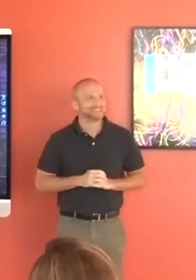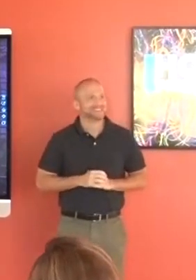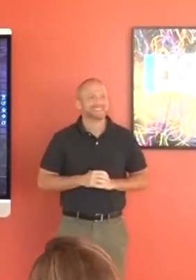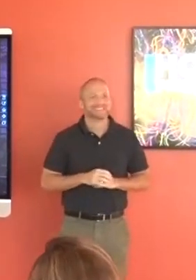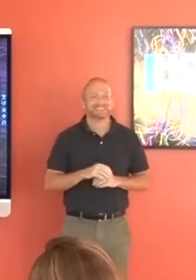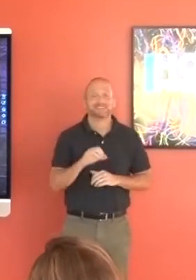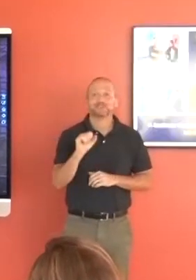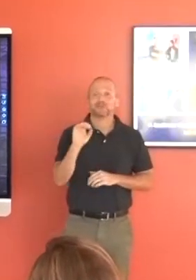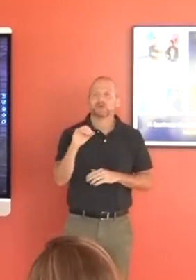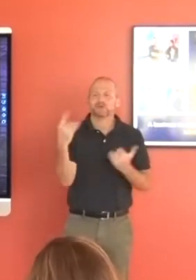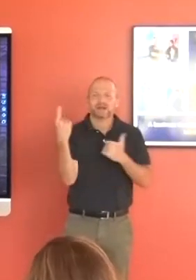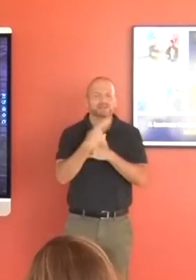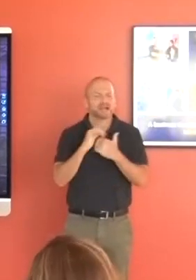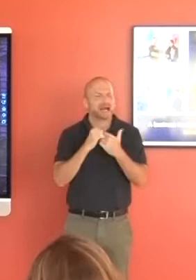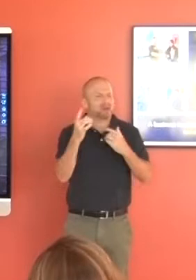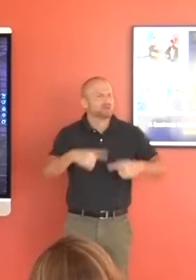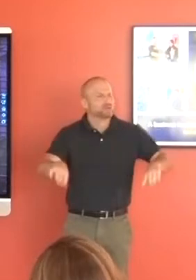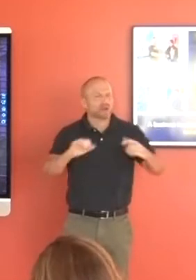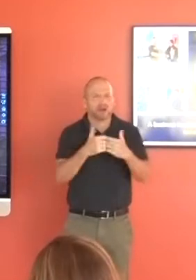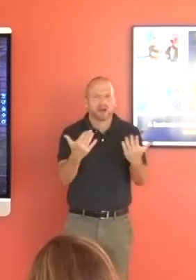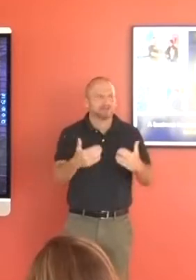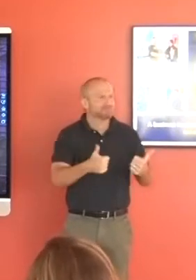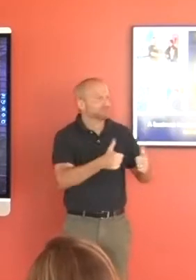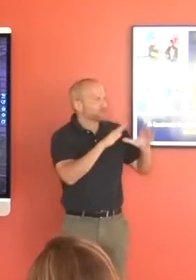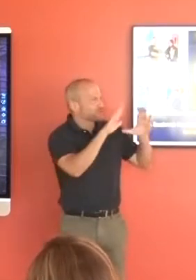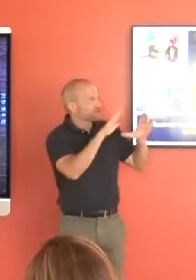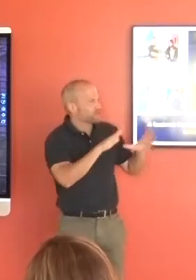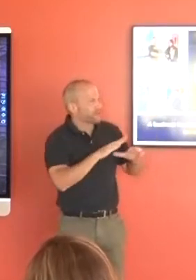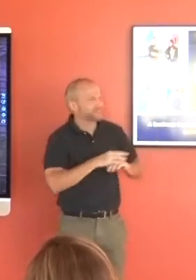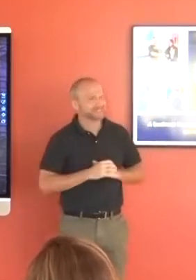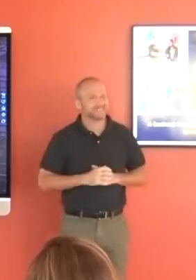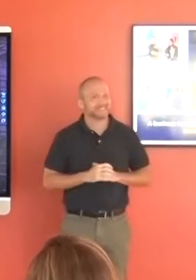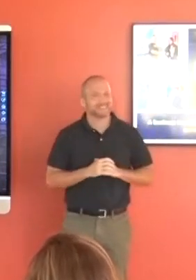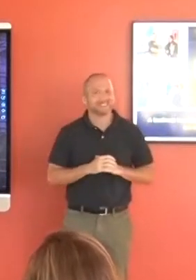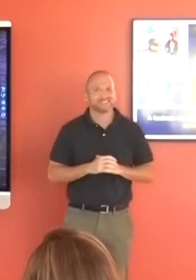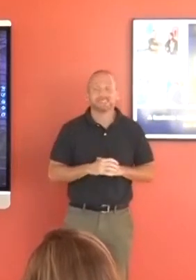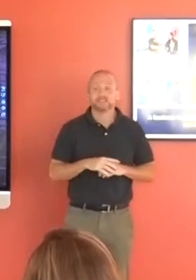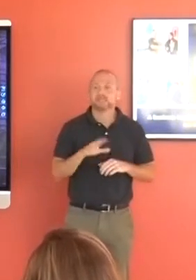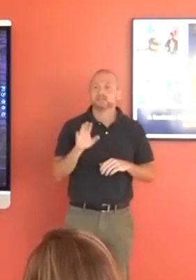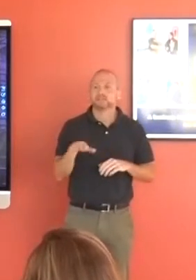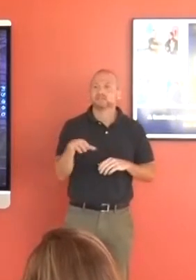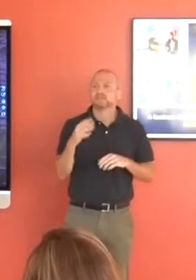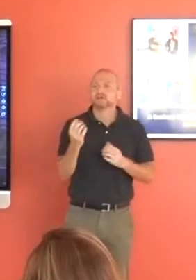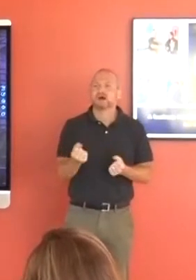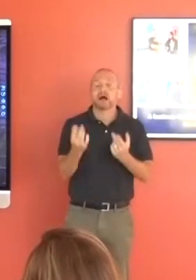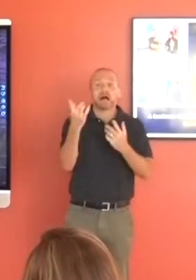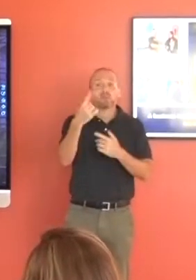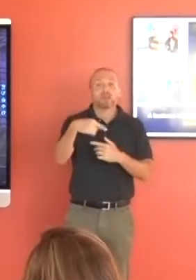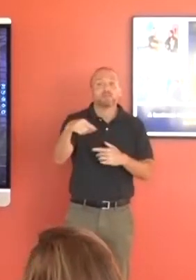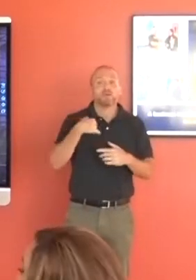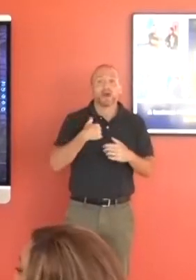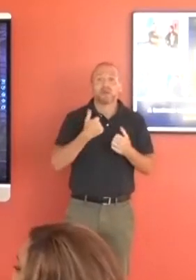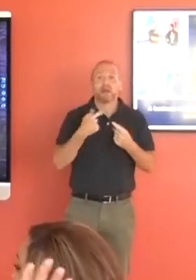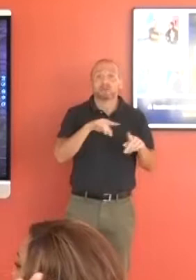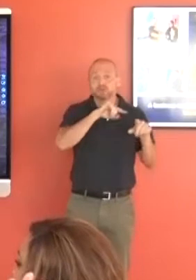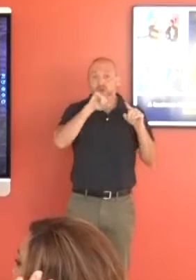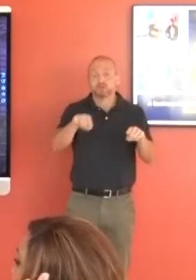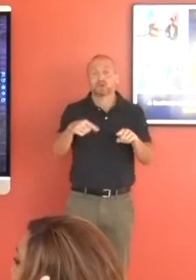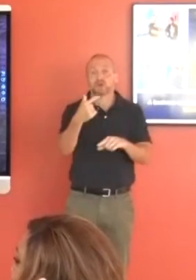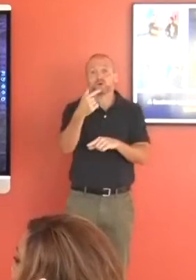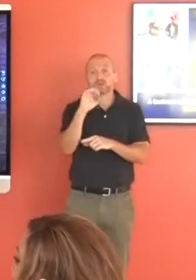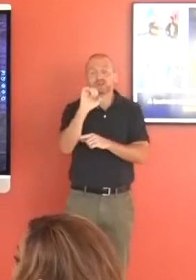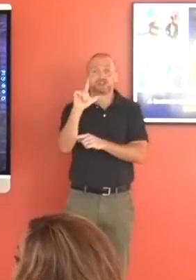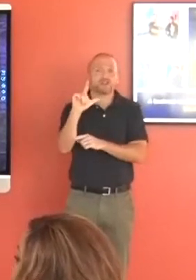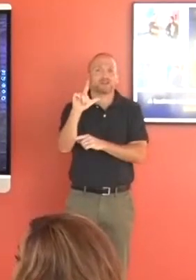So how are y'all doing this morning? Good, good. How many of you had the opportunity to make it to General Assembly